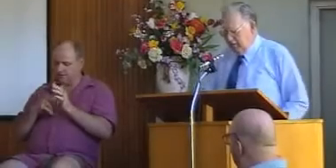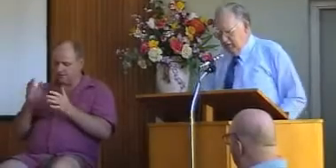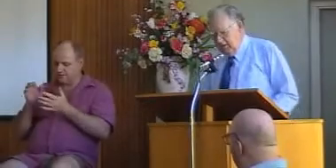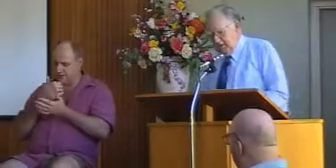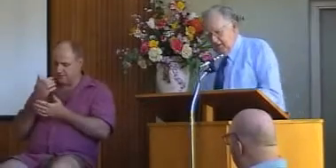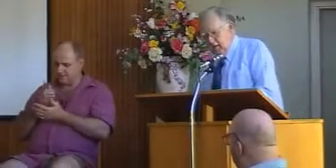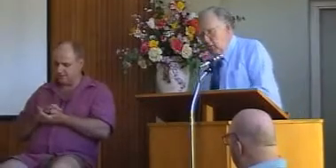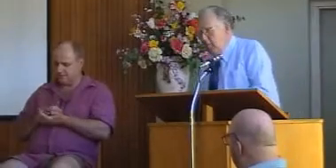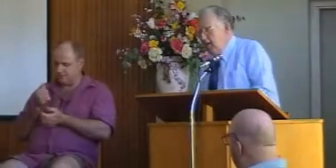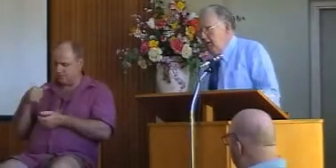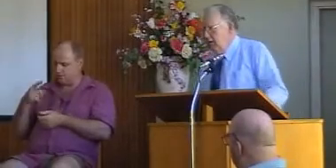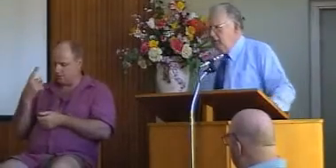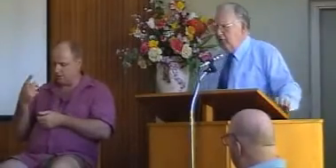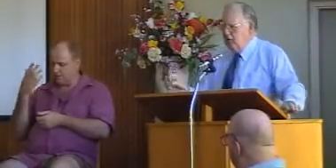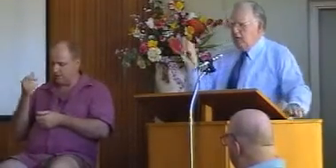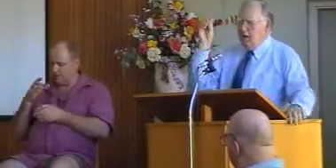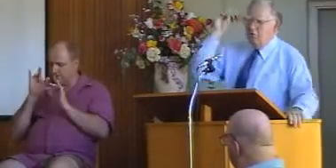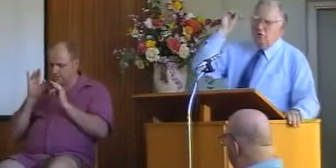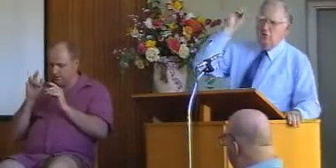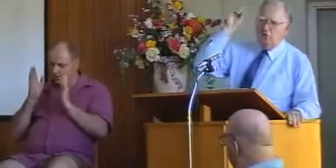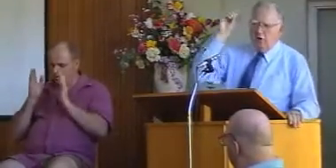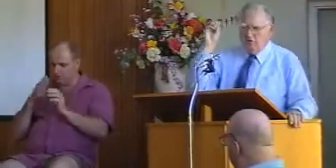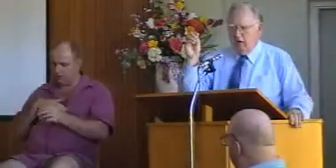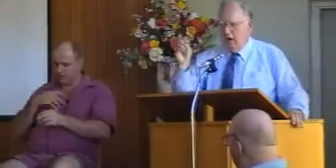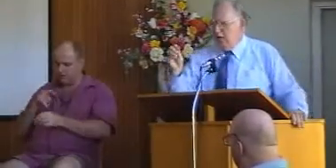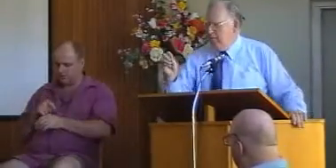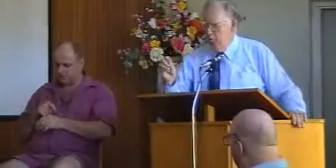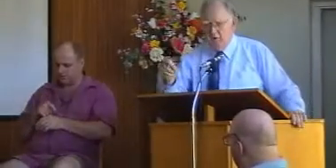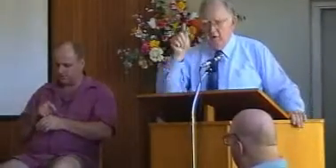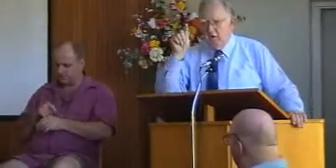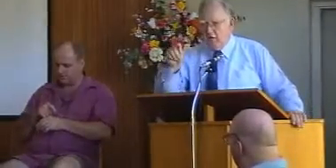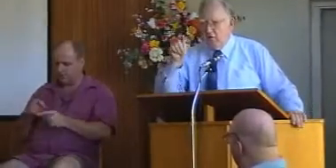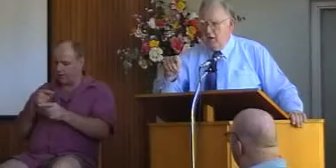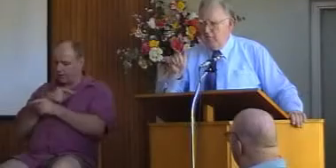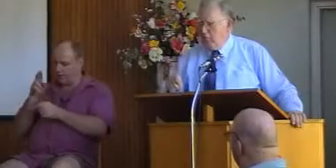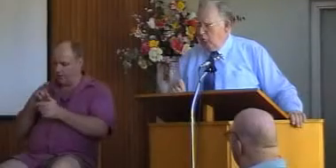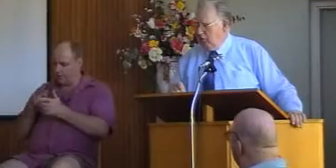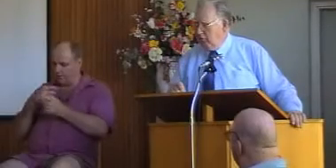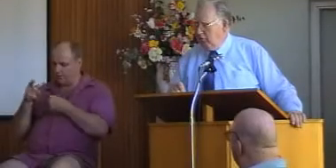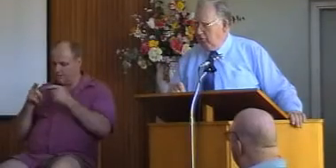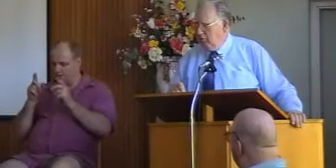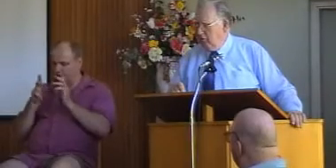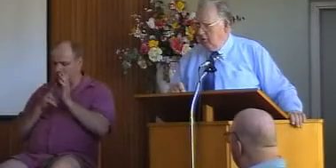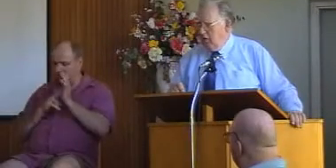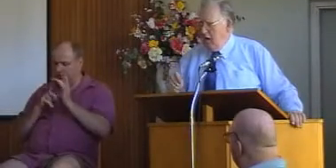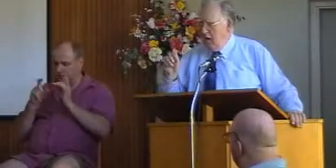this. What about Nicodemus? Look how John shows us how important each individual is.